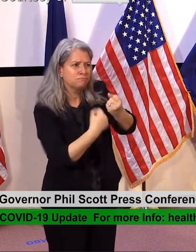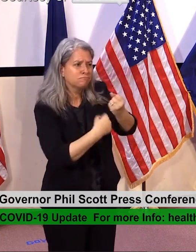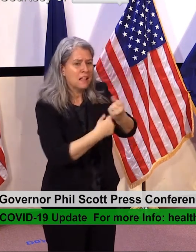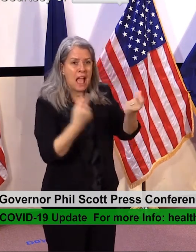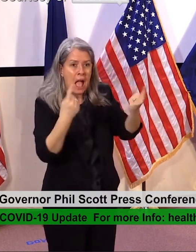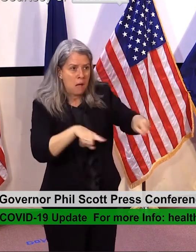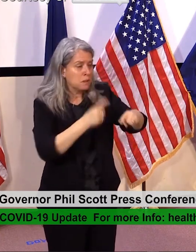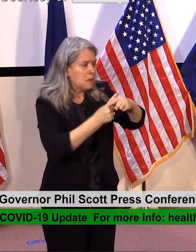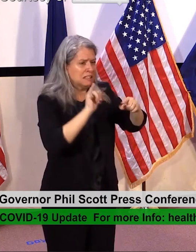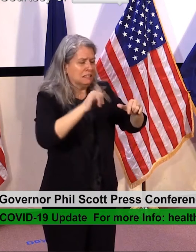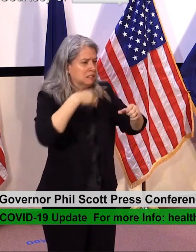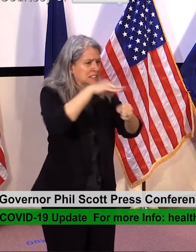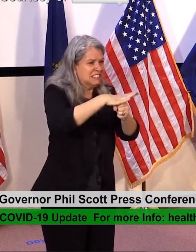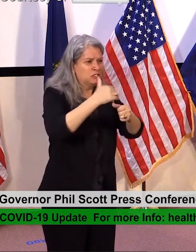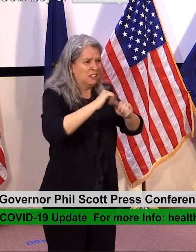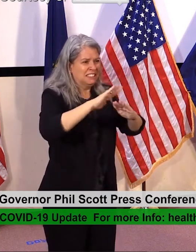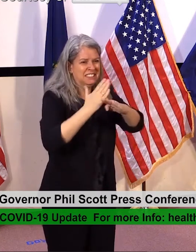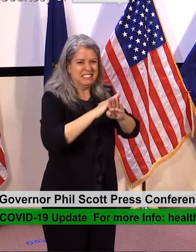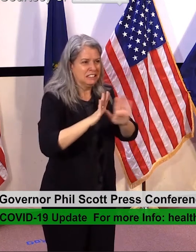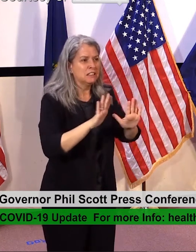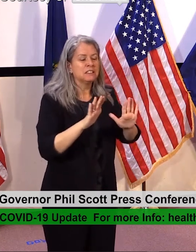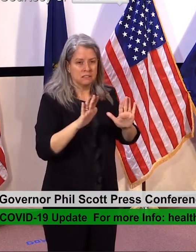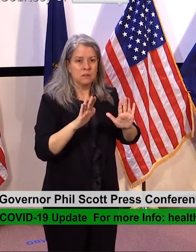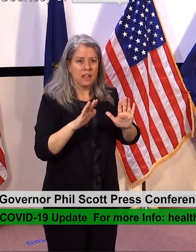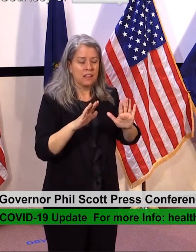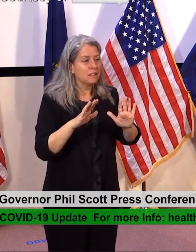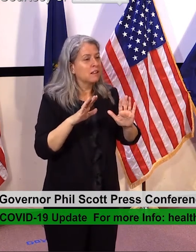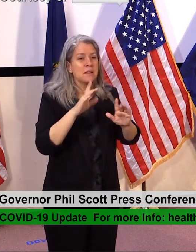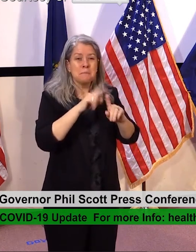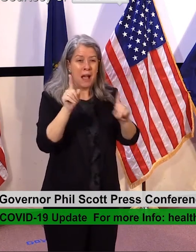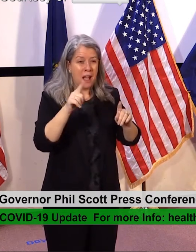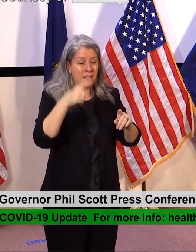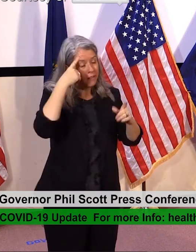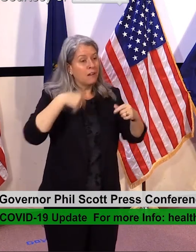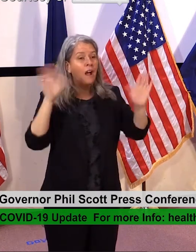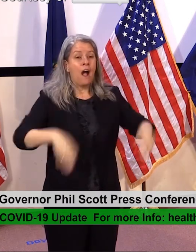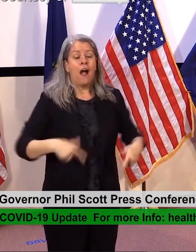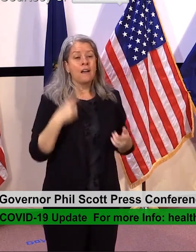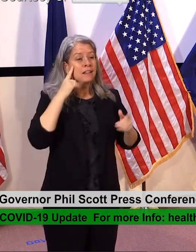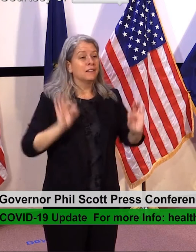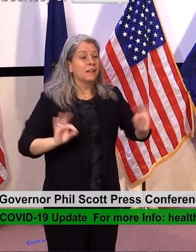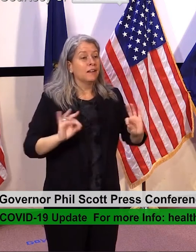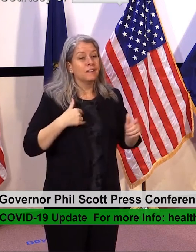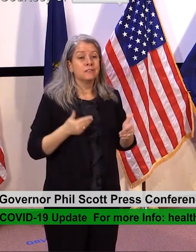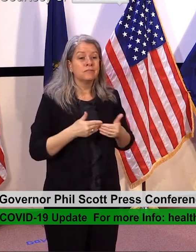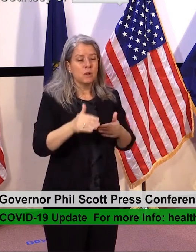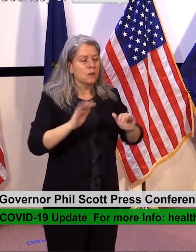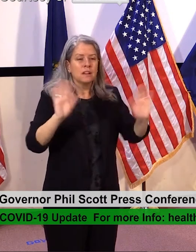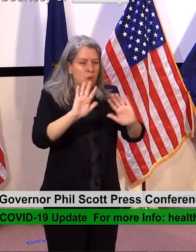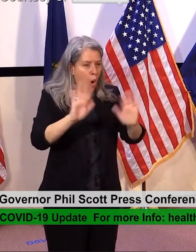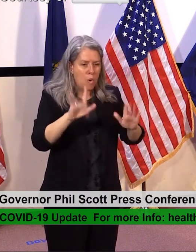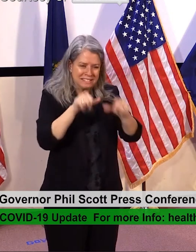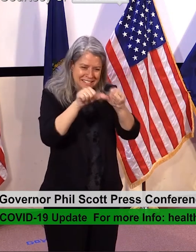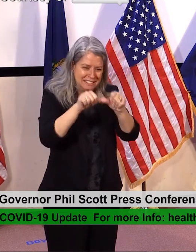order to keep Vermonters safe. And we can't take our foot off the gas. Social distancing and